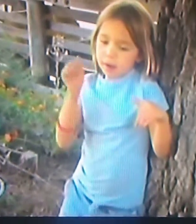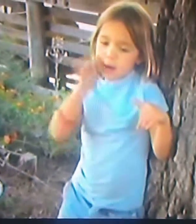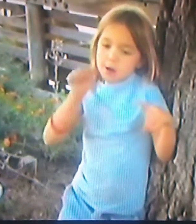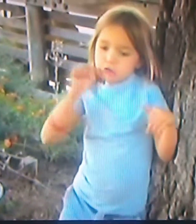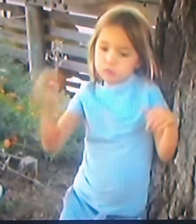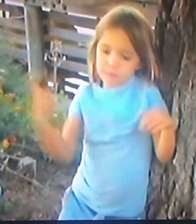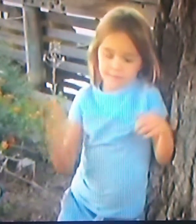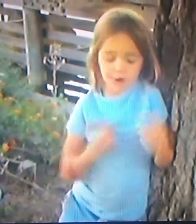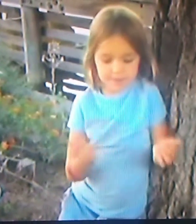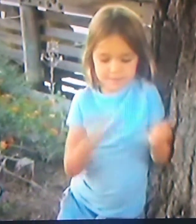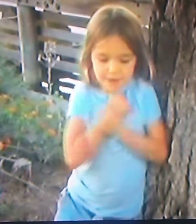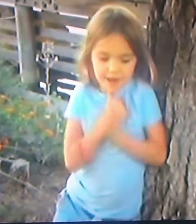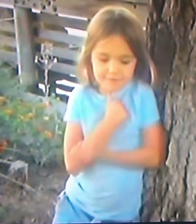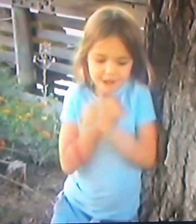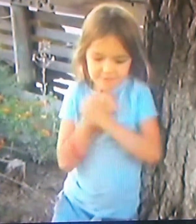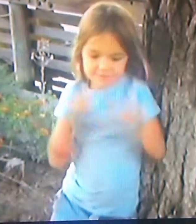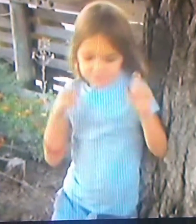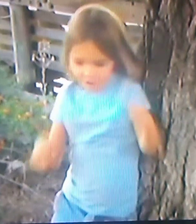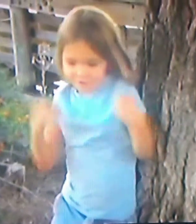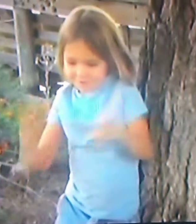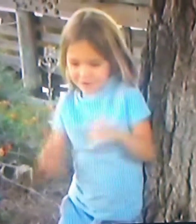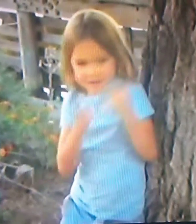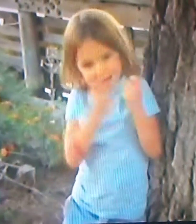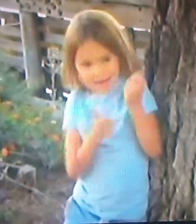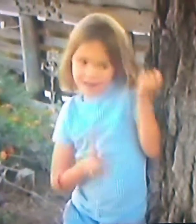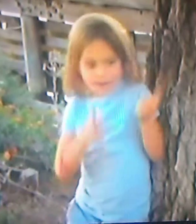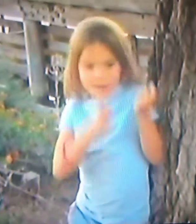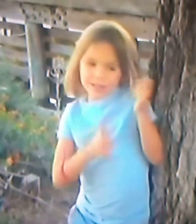I love to play games and type things on the computer.